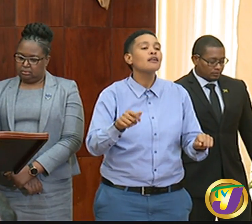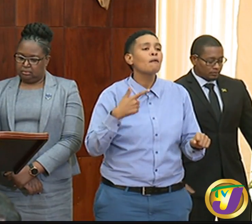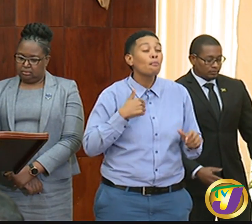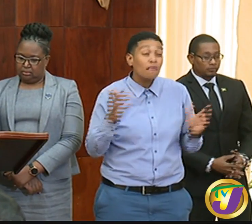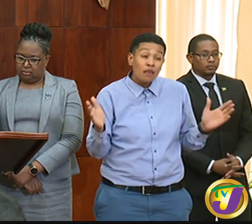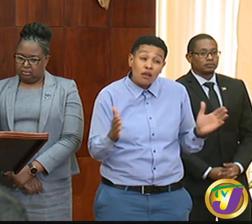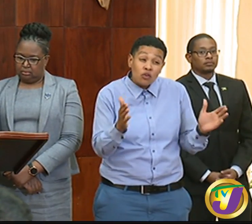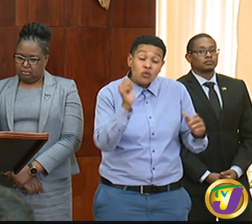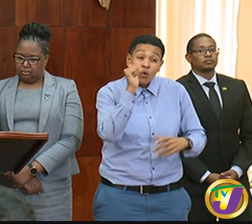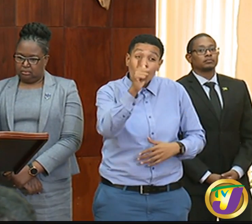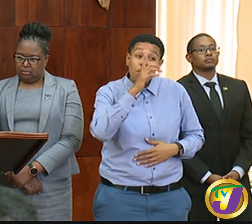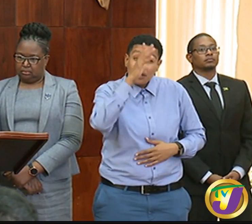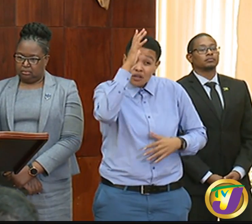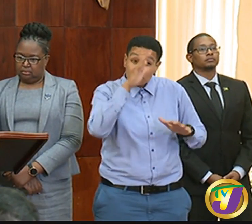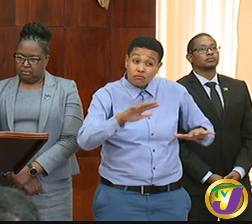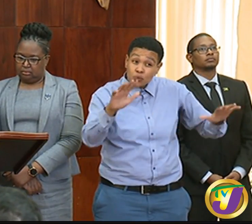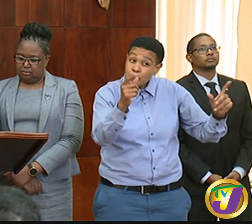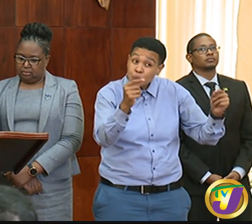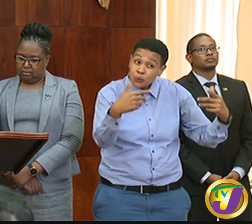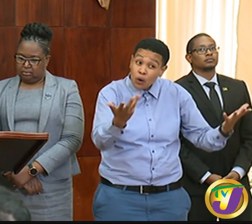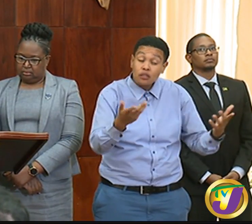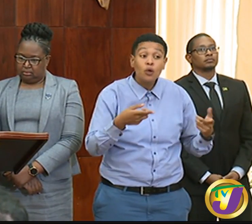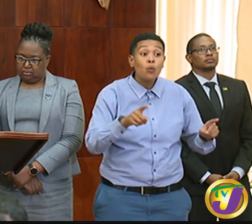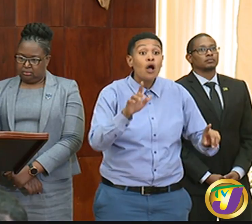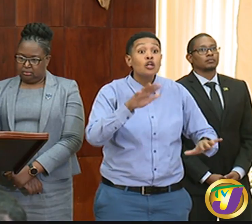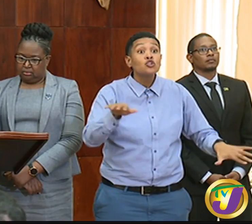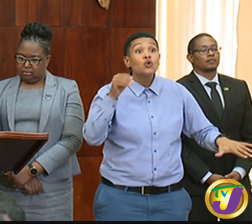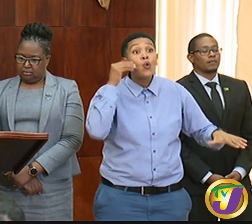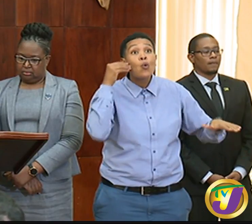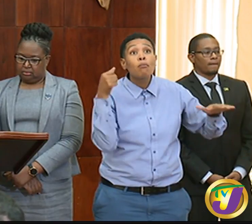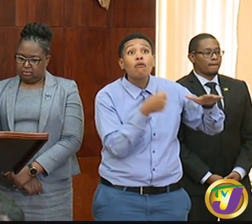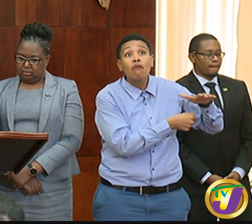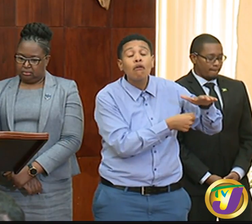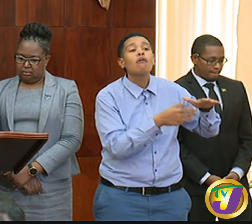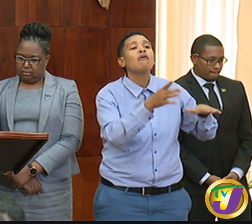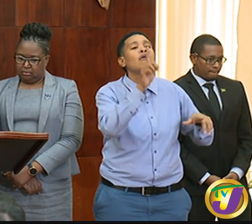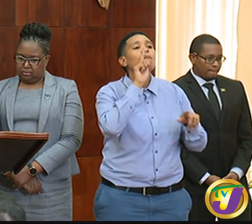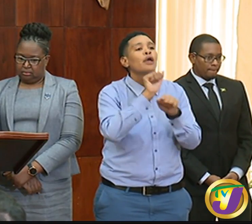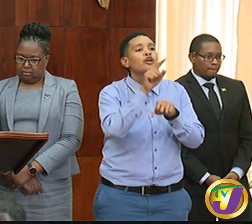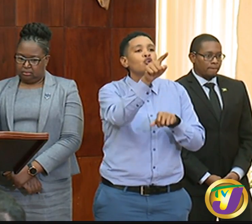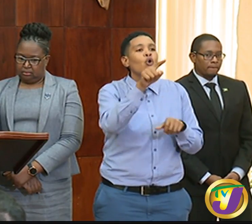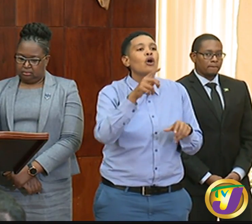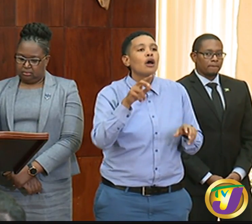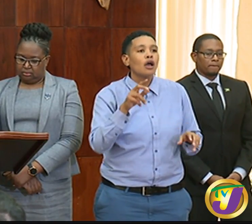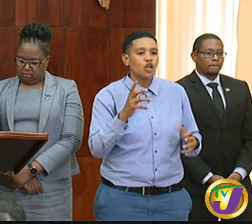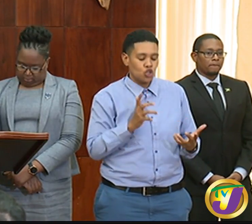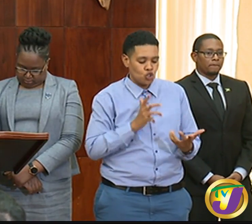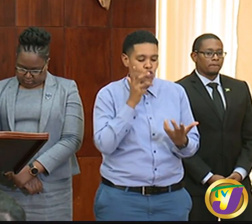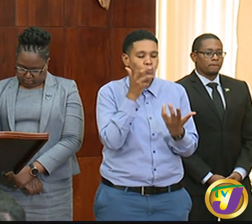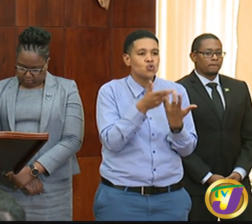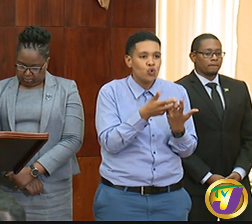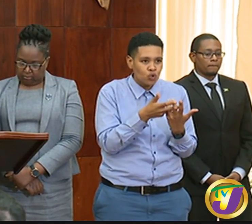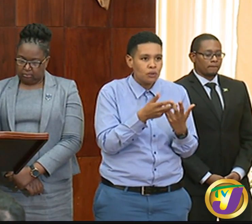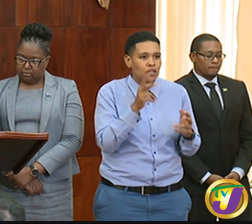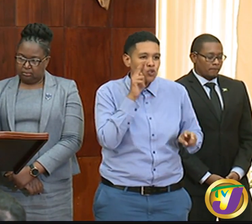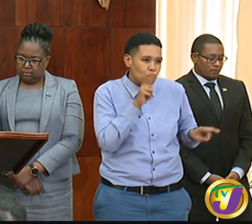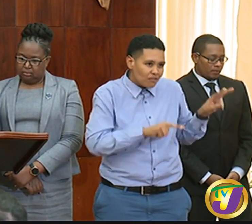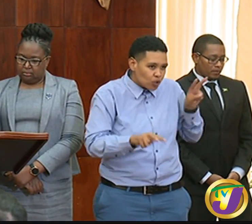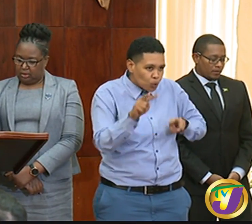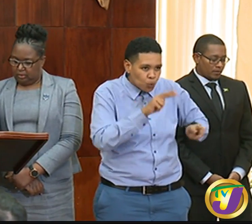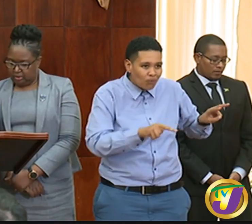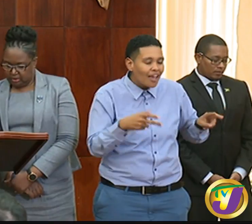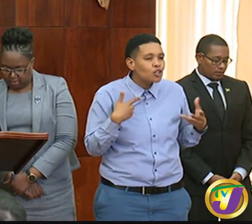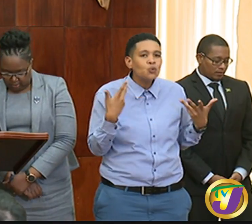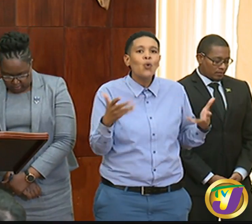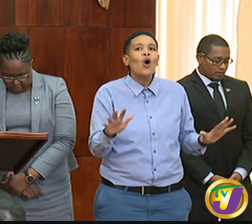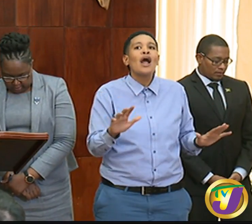all parents at this time, while children are home, that they make sure that they are suitably supervised. So we do not